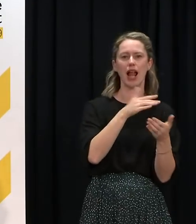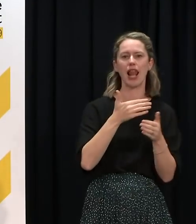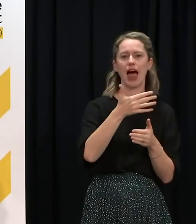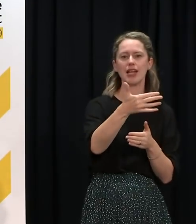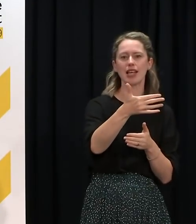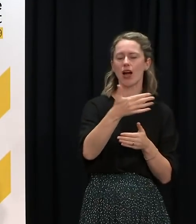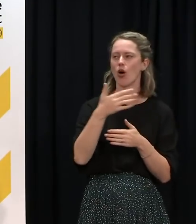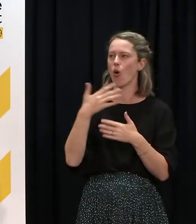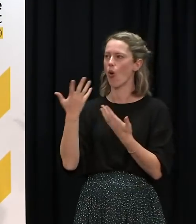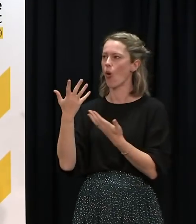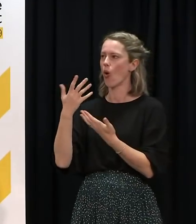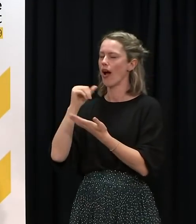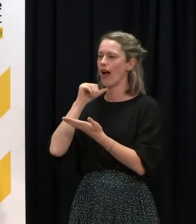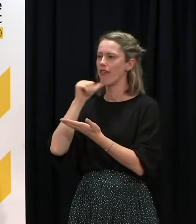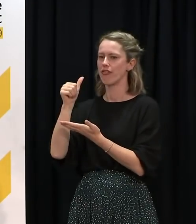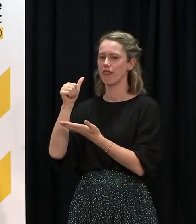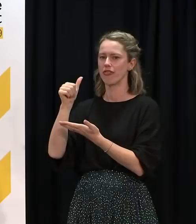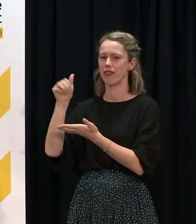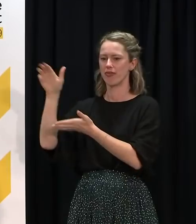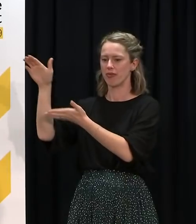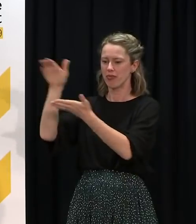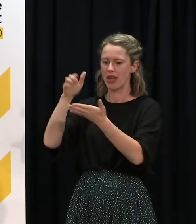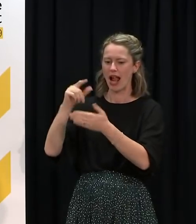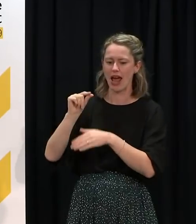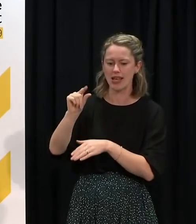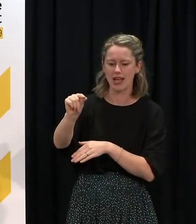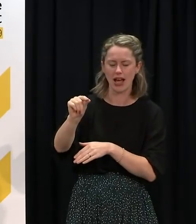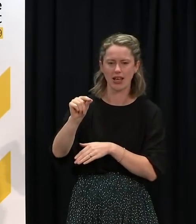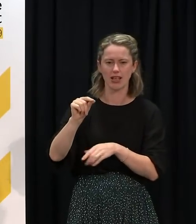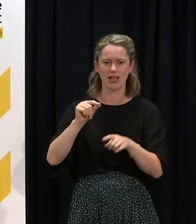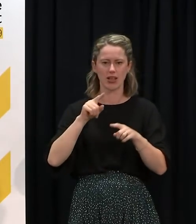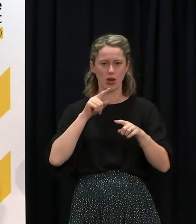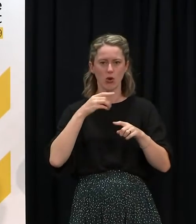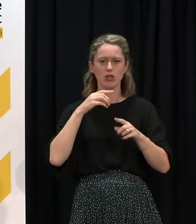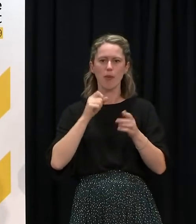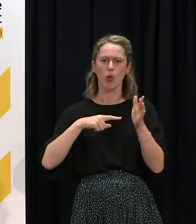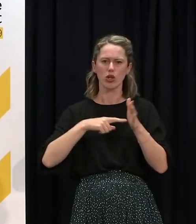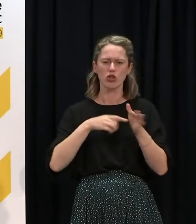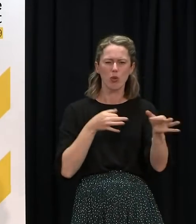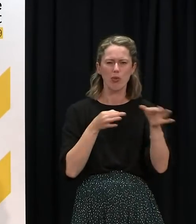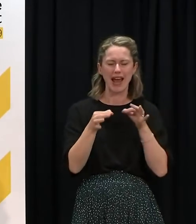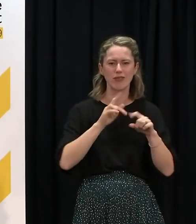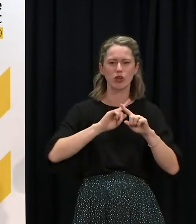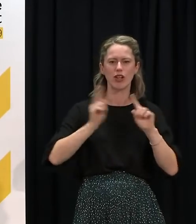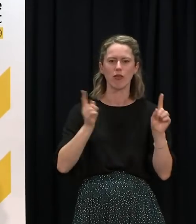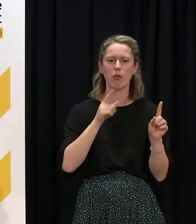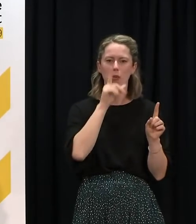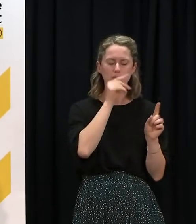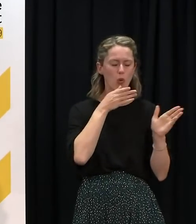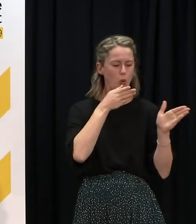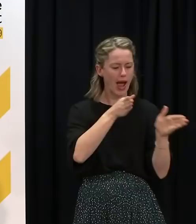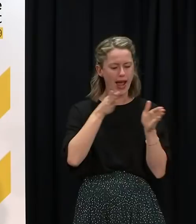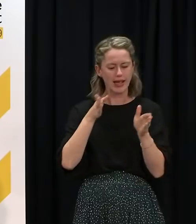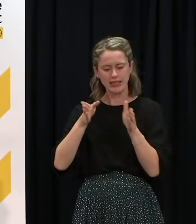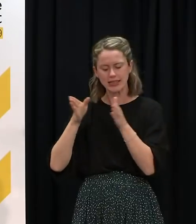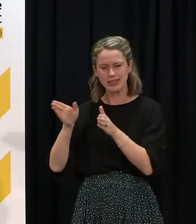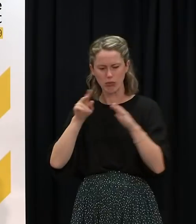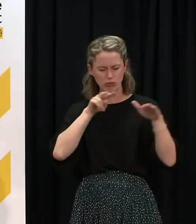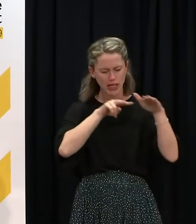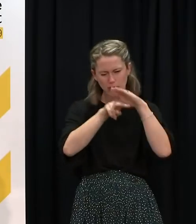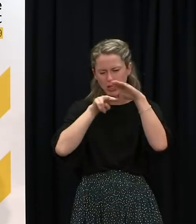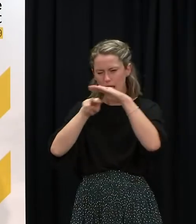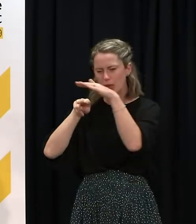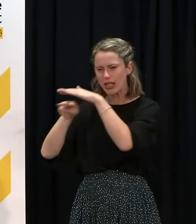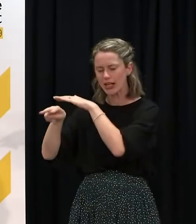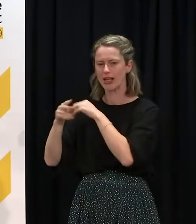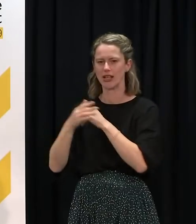the vaccine supply running through into later in the year. Those are prudent things to do, to plan for the different scenarios that you have. I think it